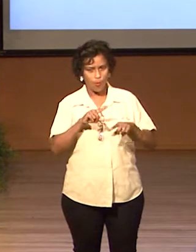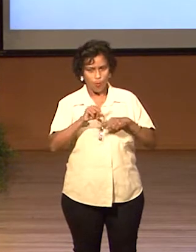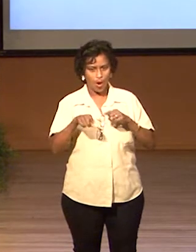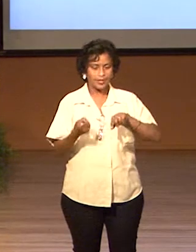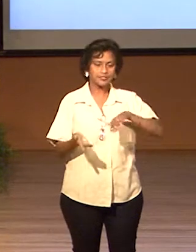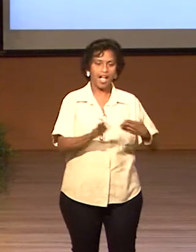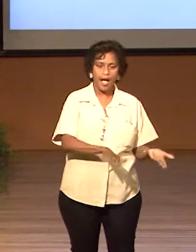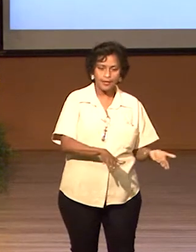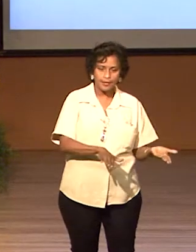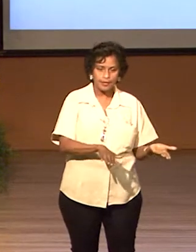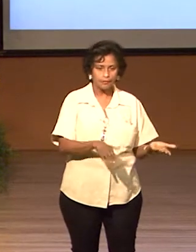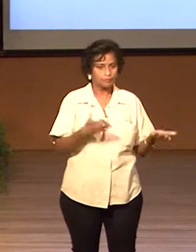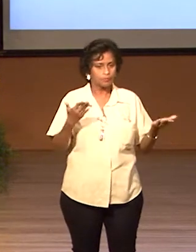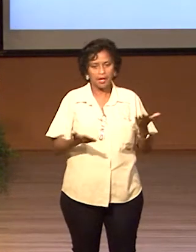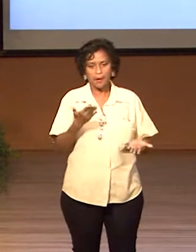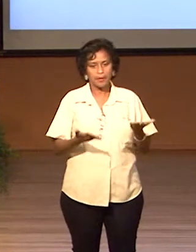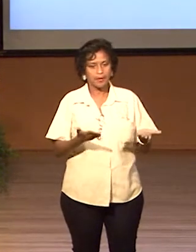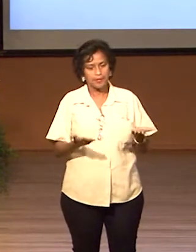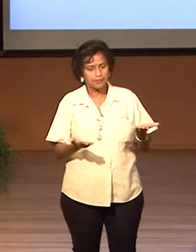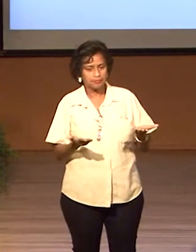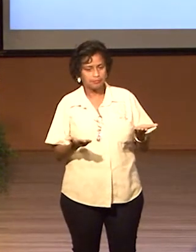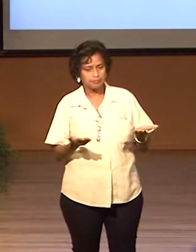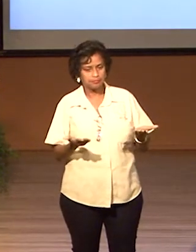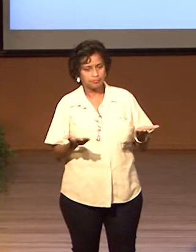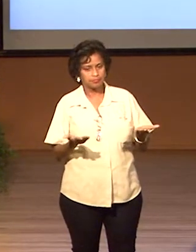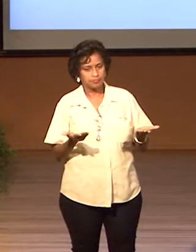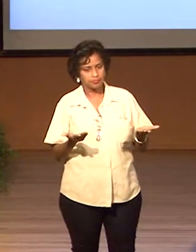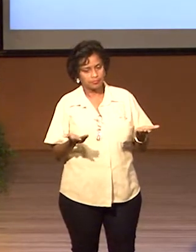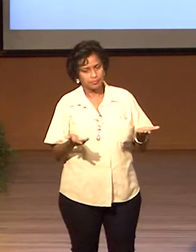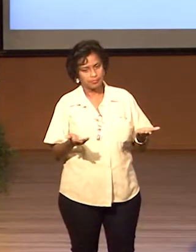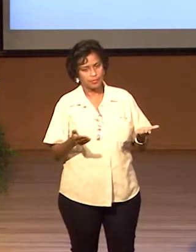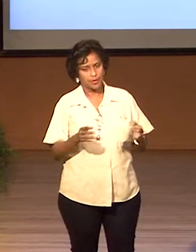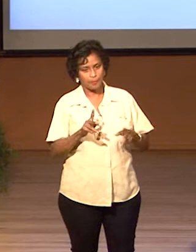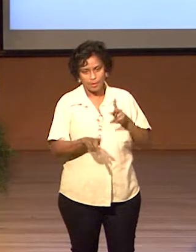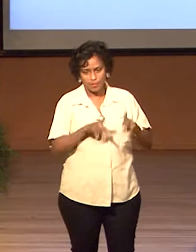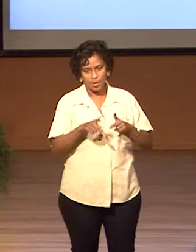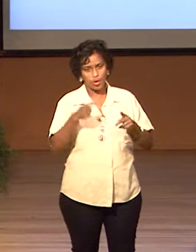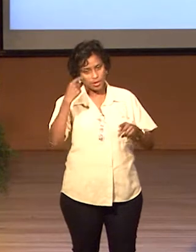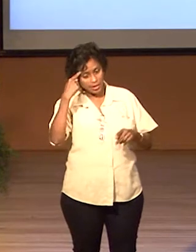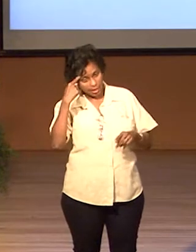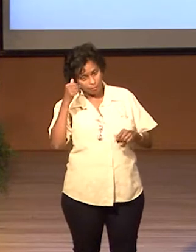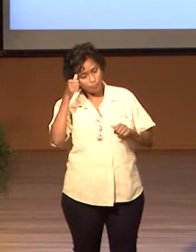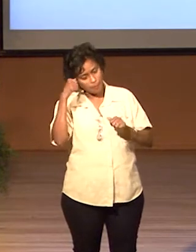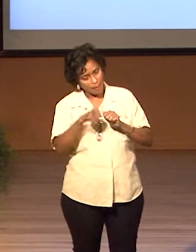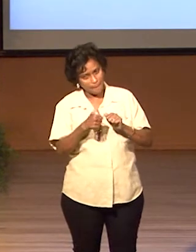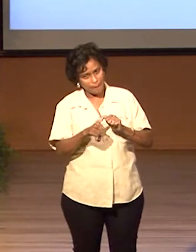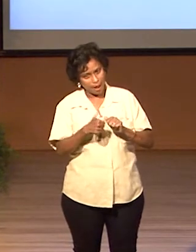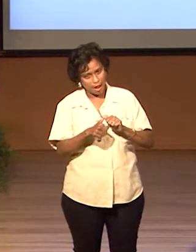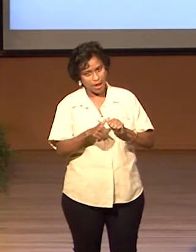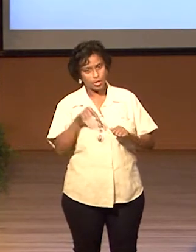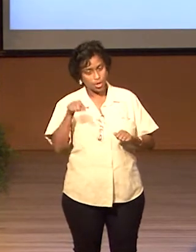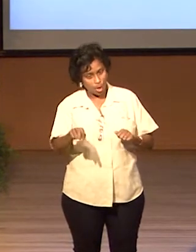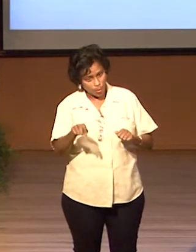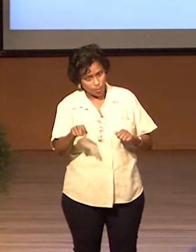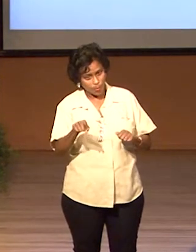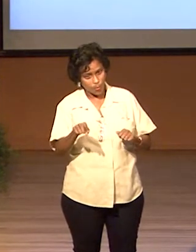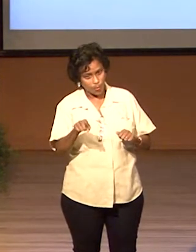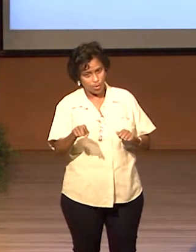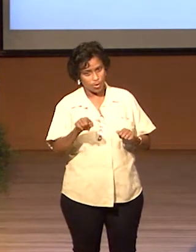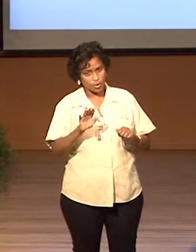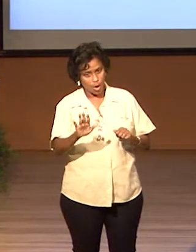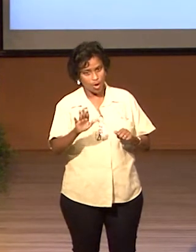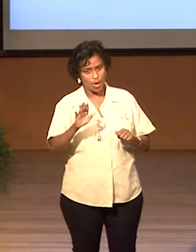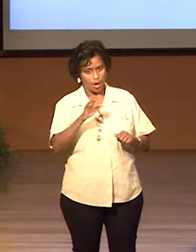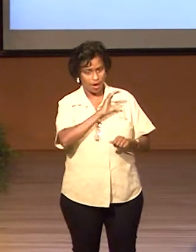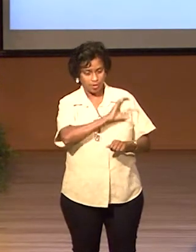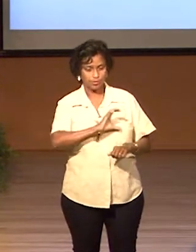And who you are inside rather than what you have would be what you transfer in terms of your